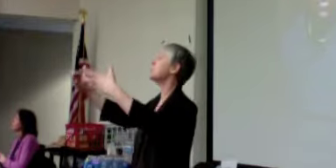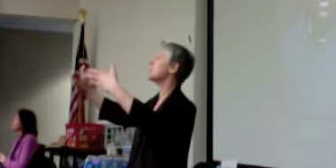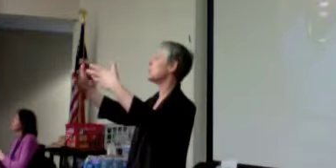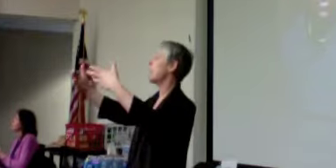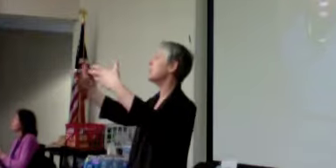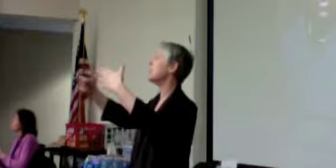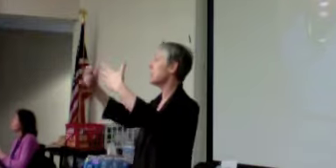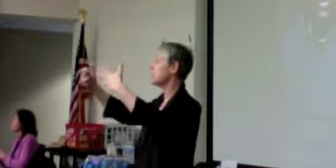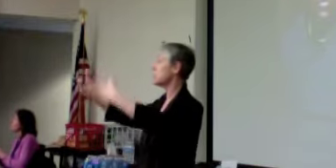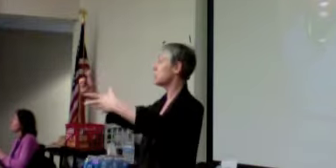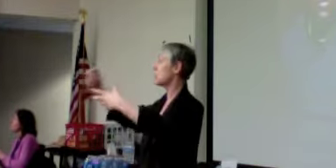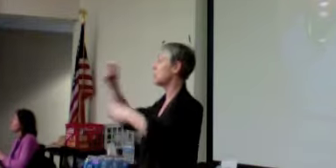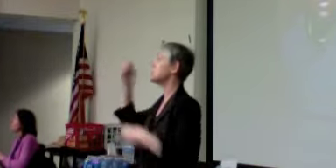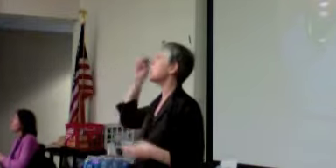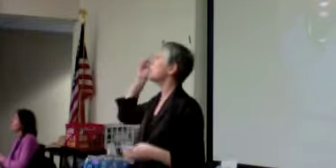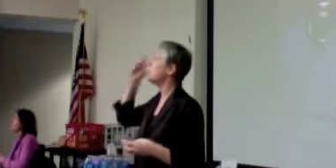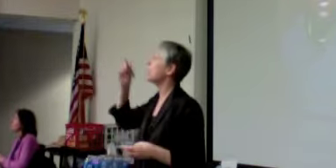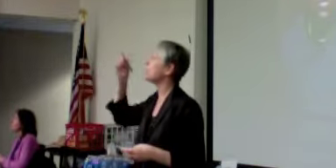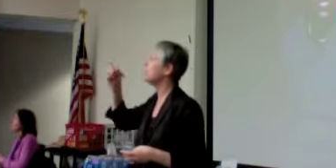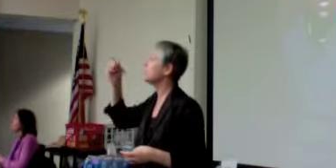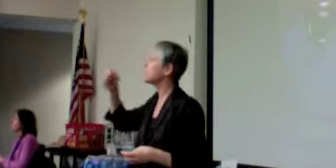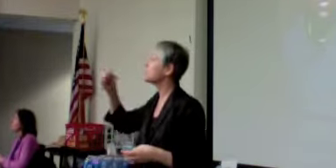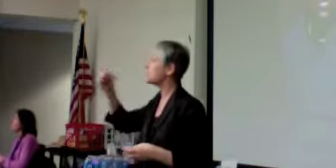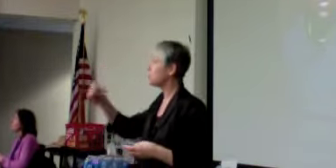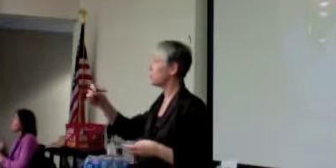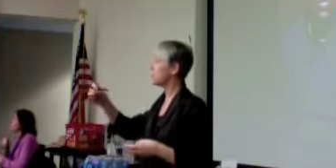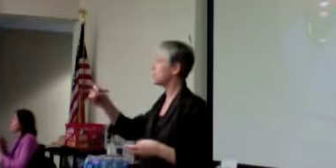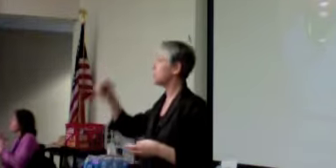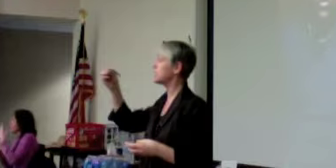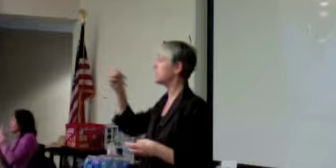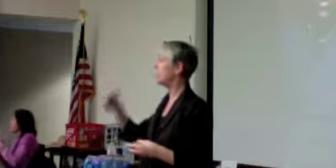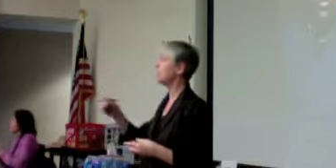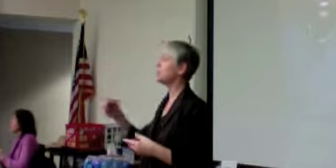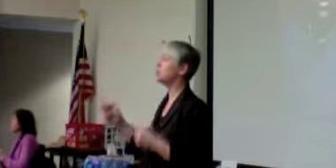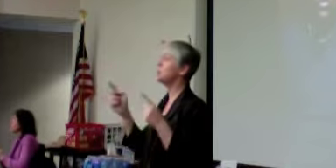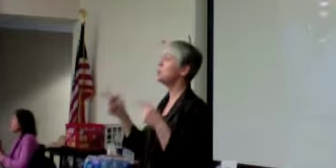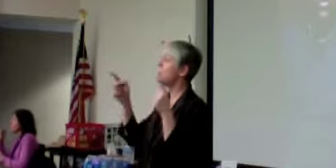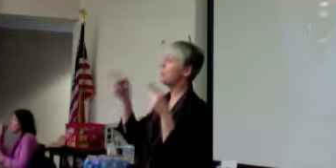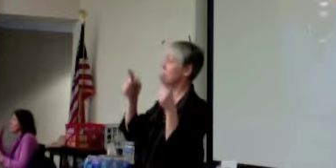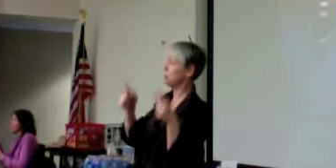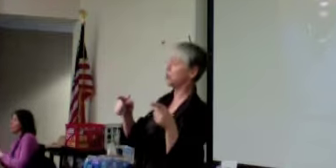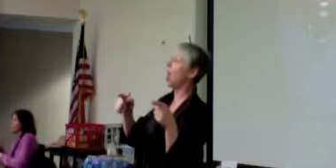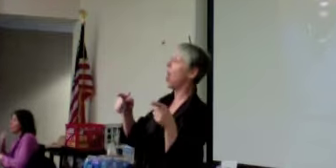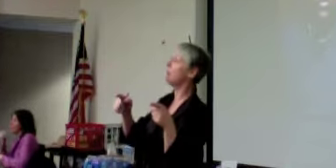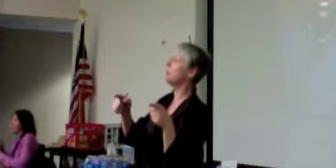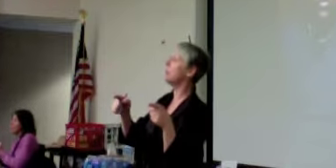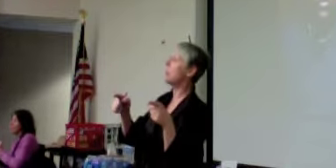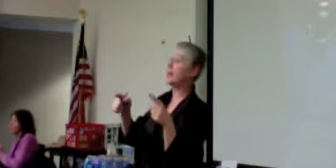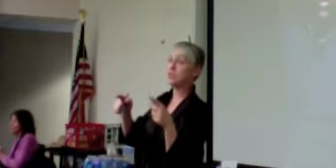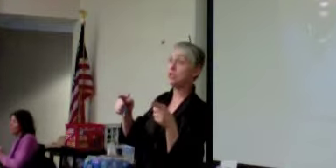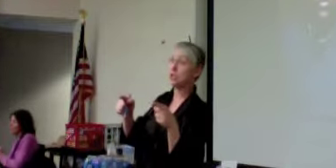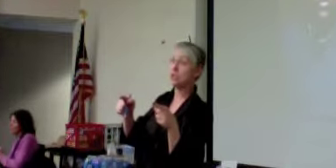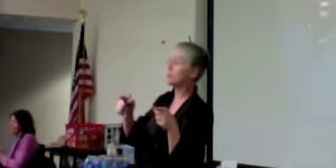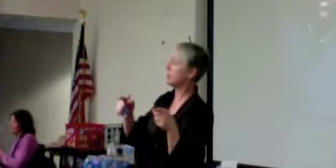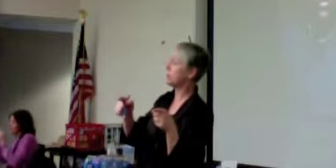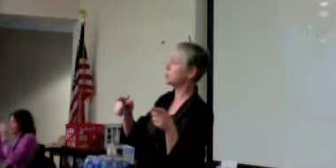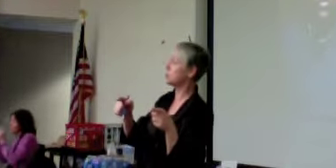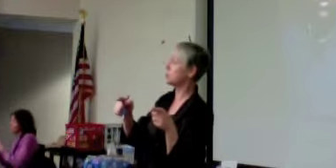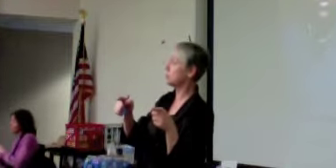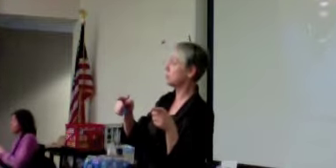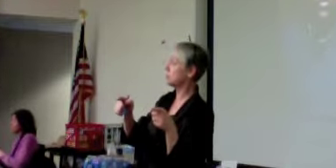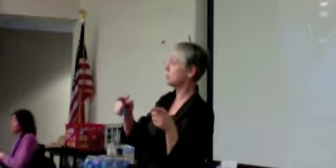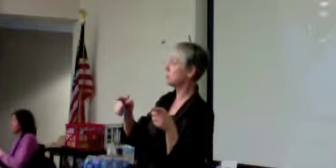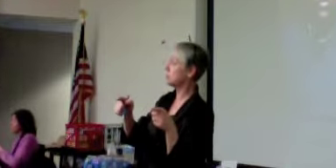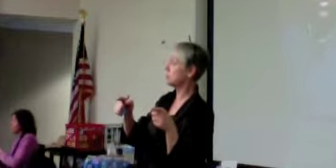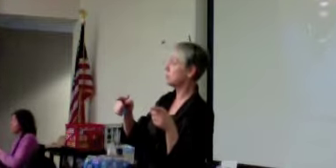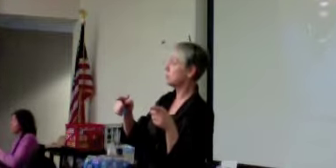more ways to describe it and get those stories. But you have a really interesting point. And is the point, do we do a better job at teaching kids in elementary